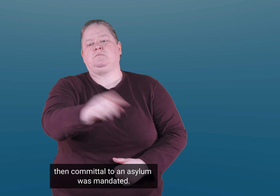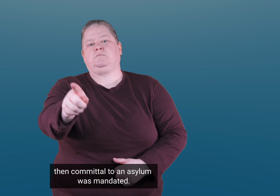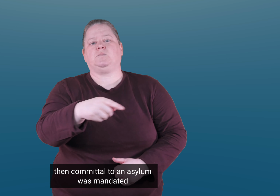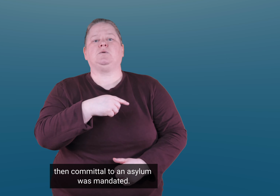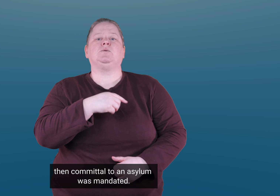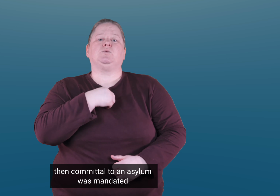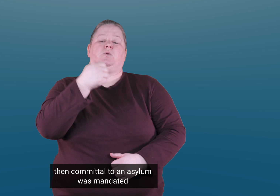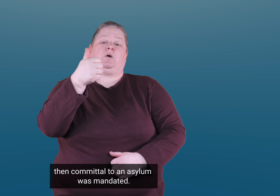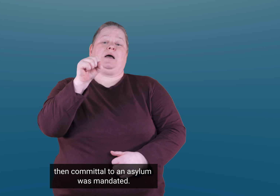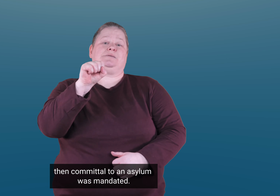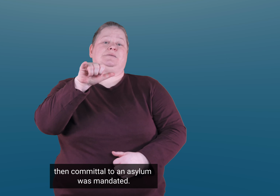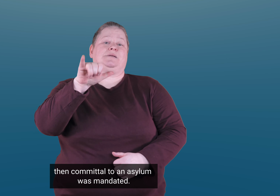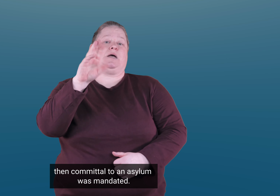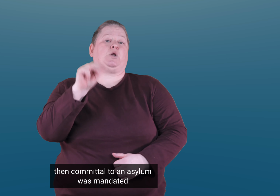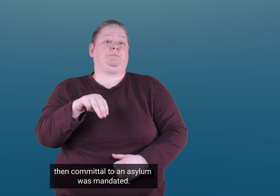was mandated.